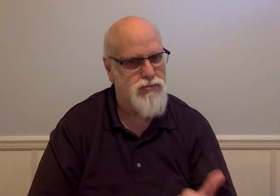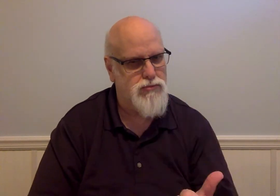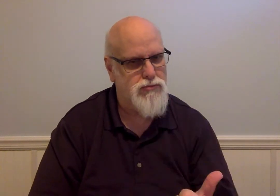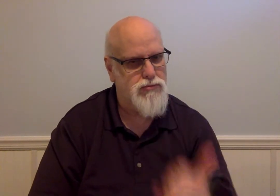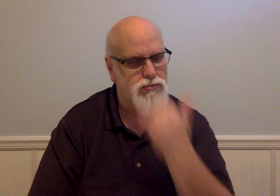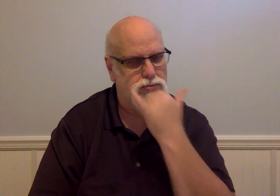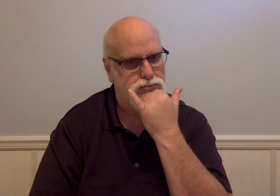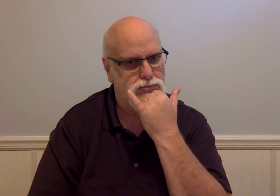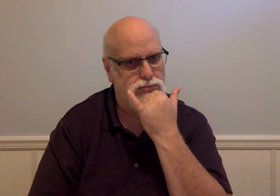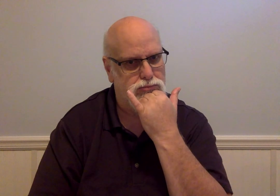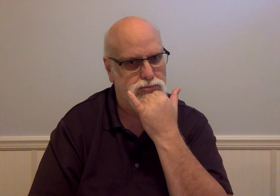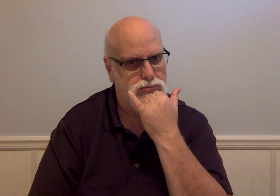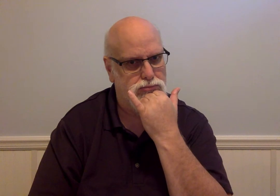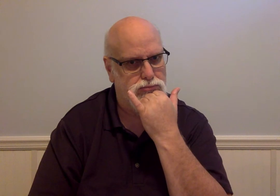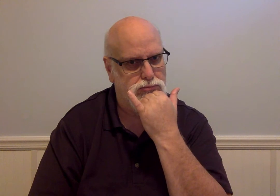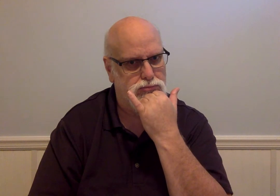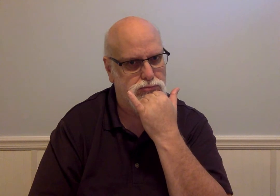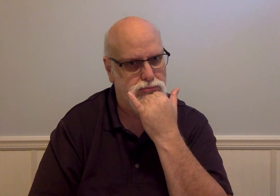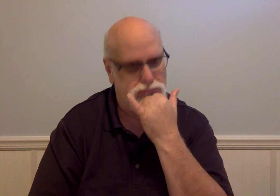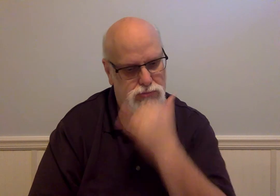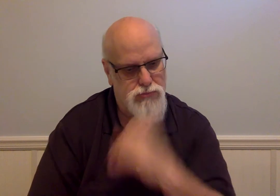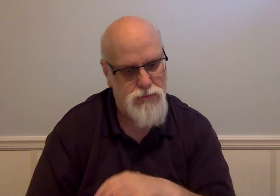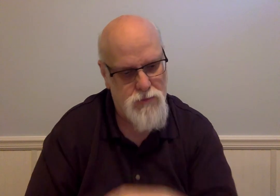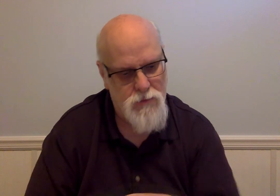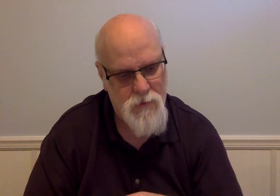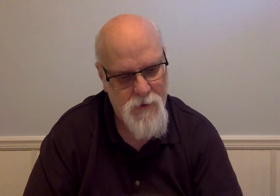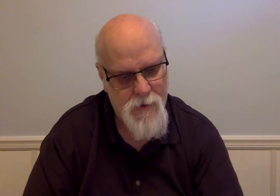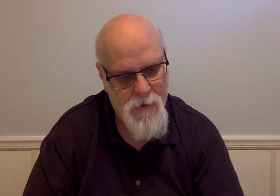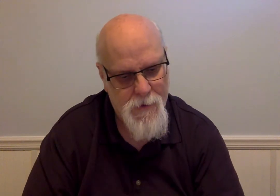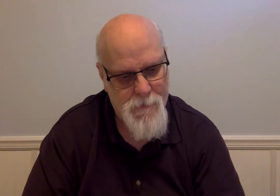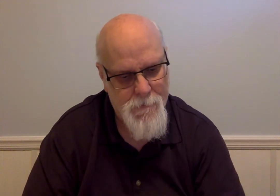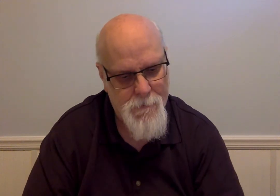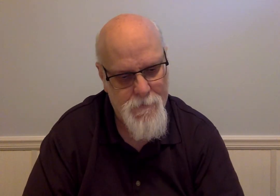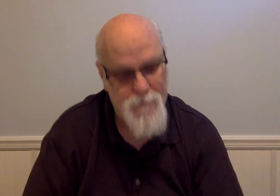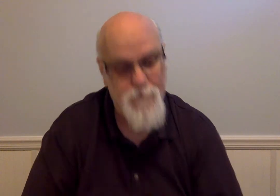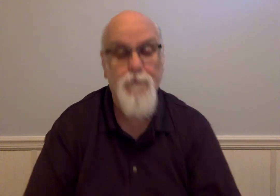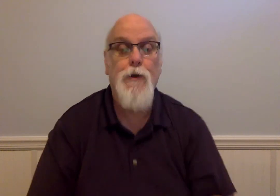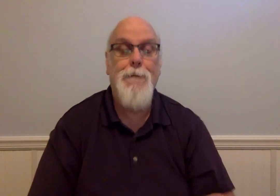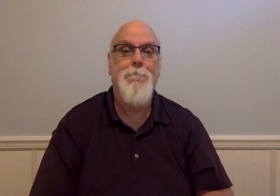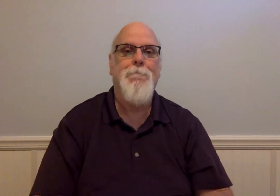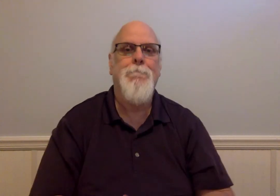wrong. So it's a Y that like hits the bottom of your chin.